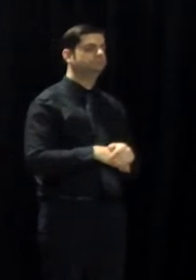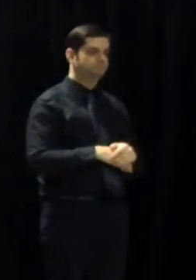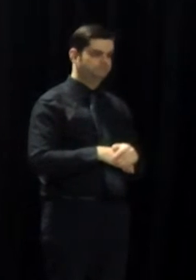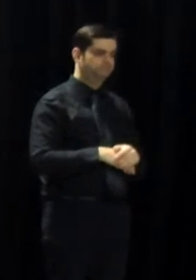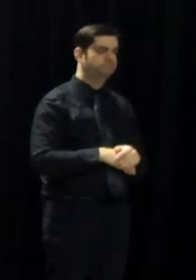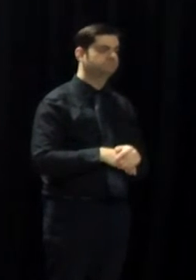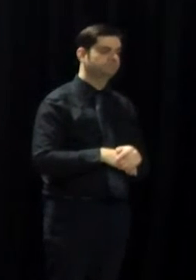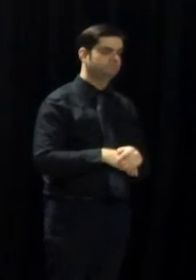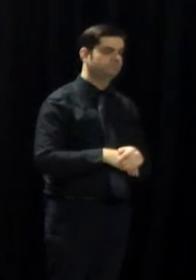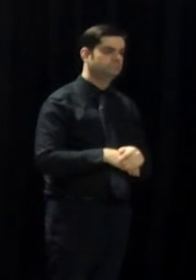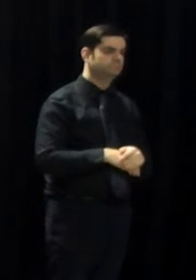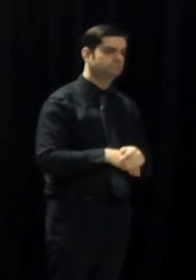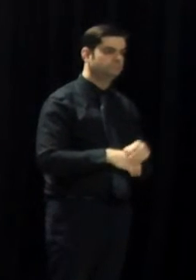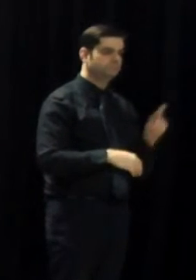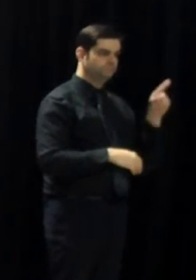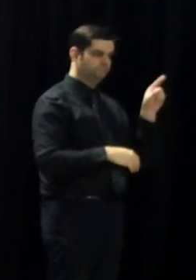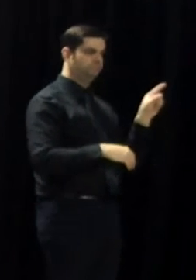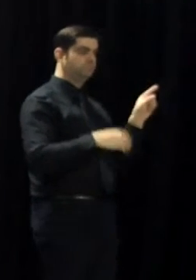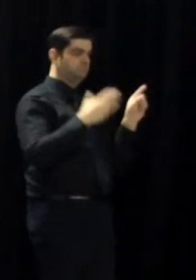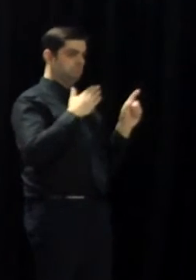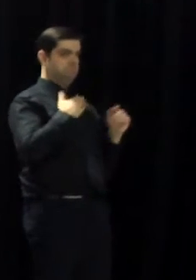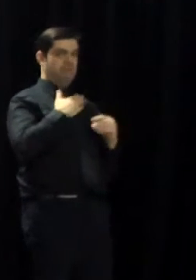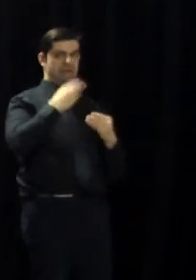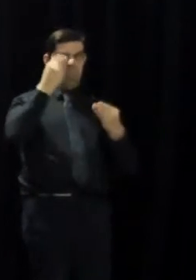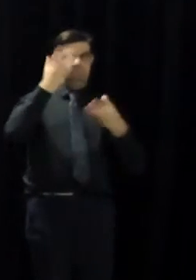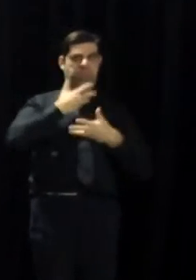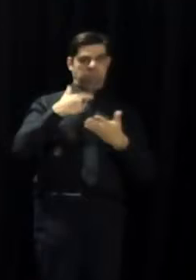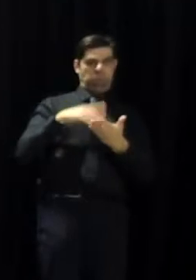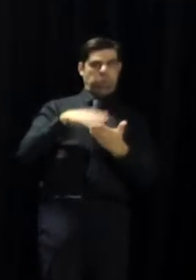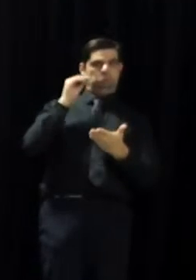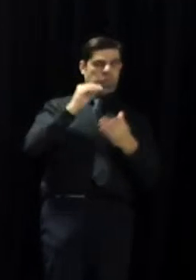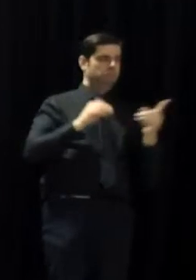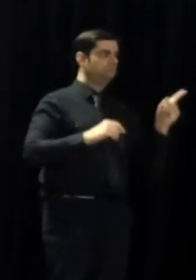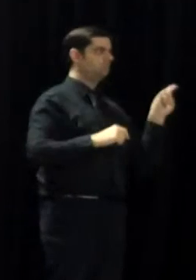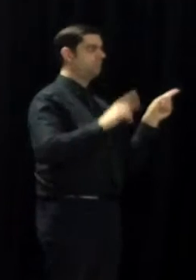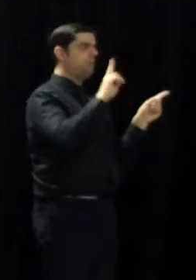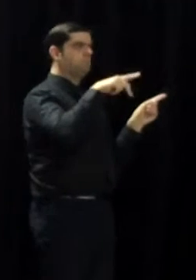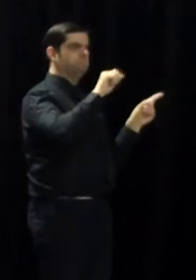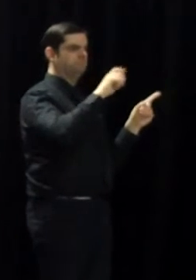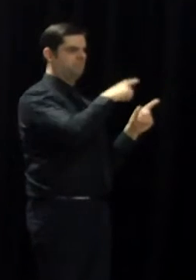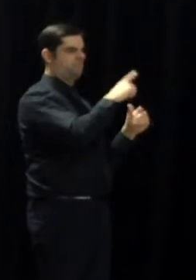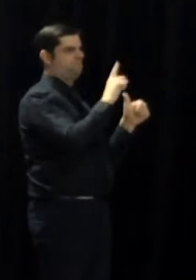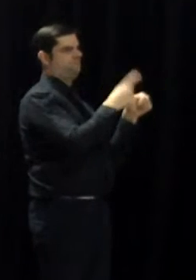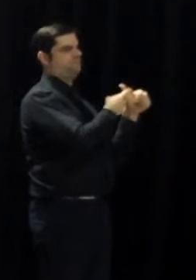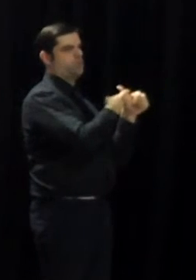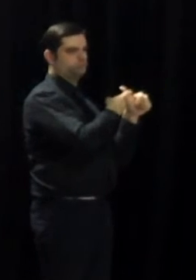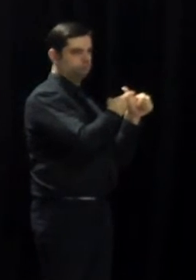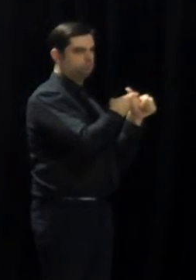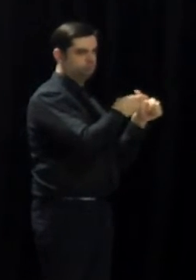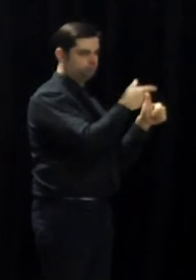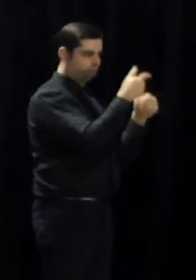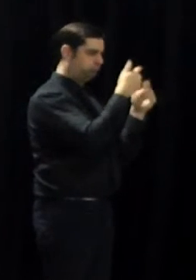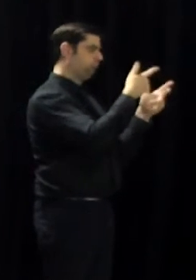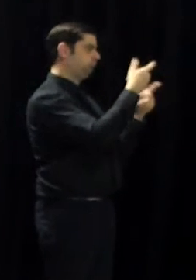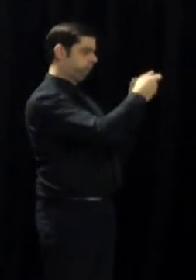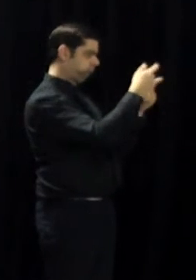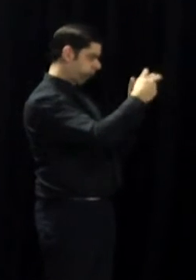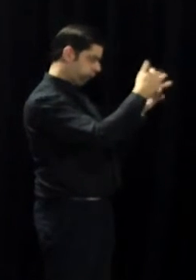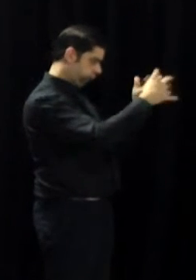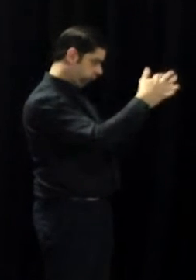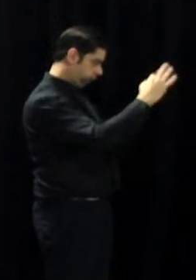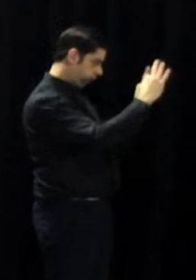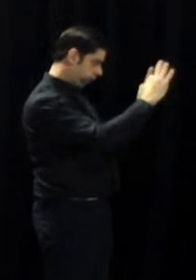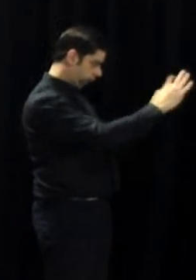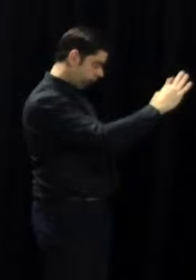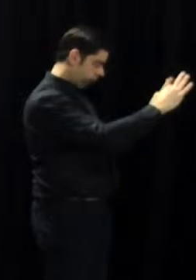So what you have is they're going to go through their personnel that meets the criteria. Then I don't